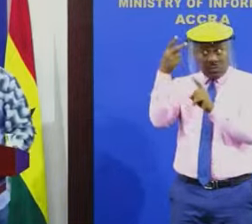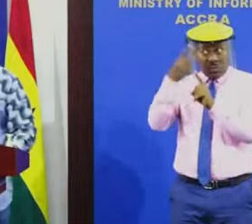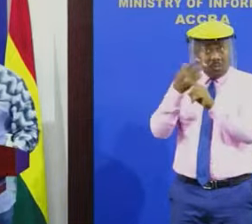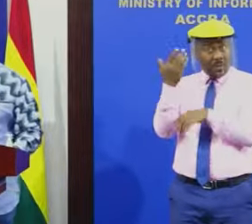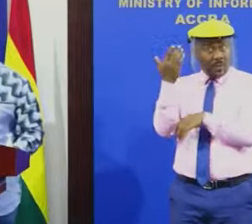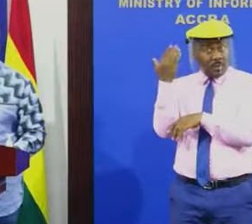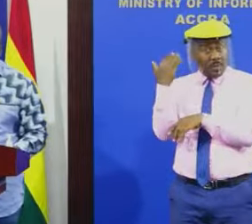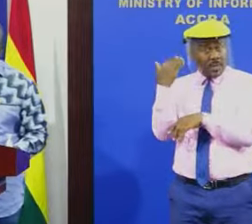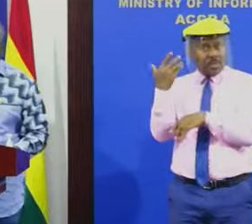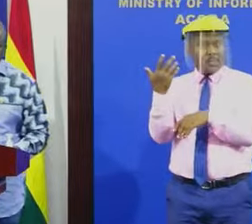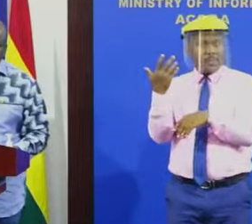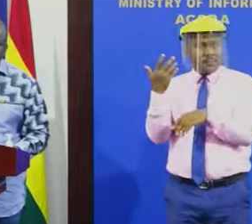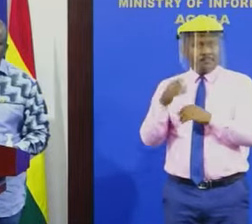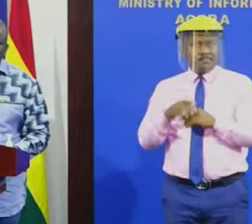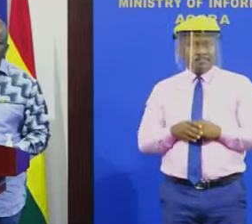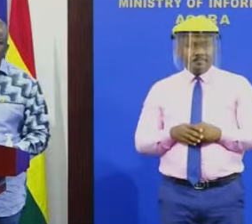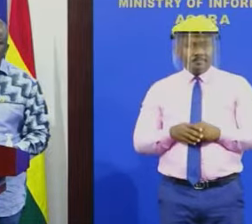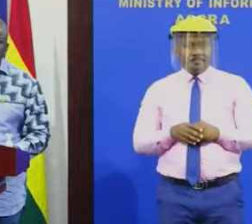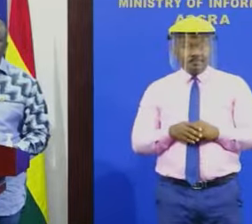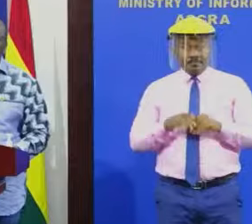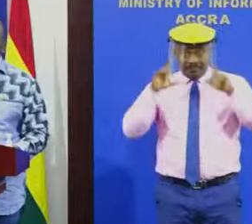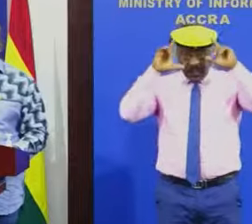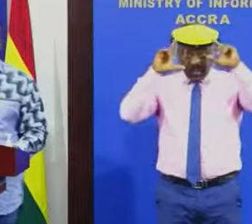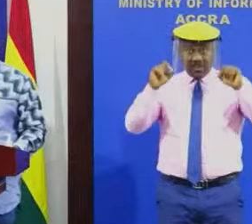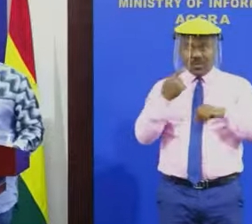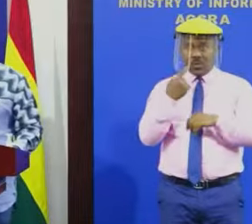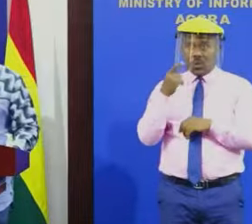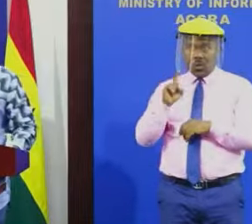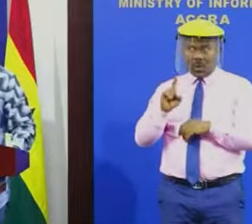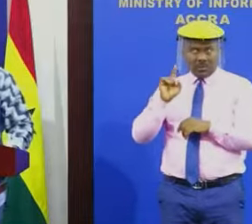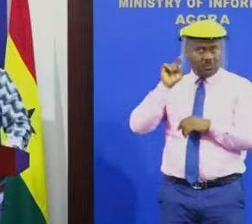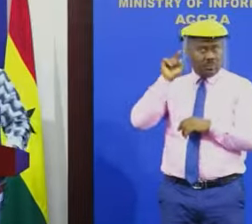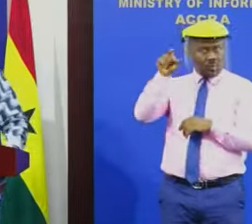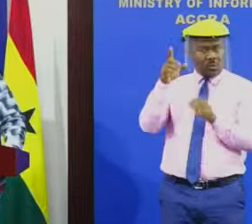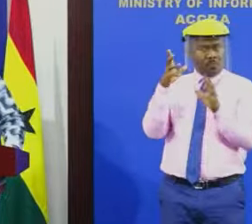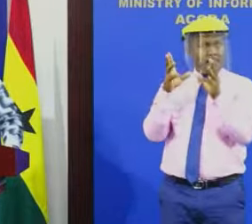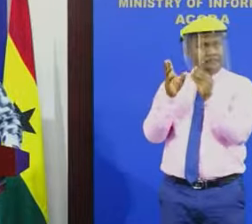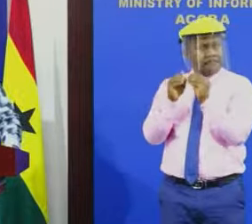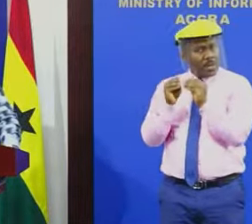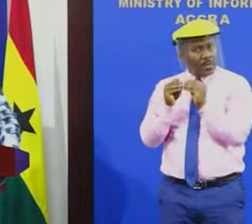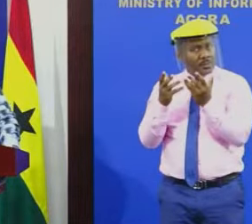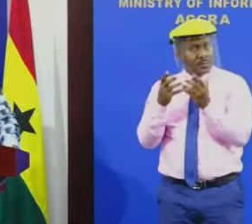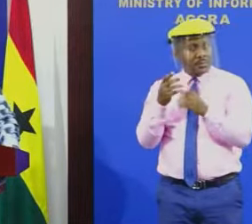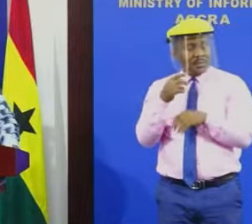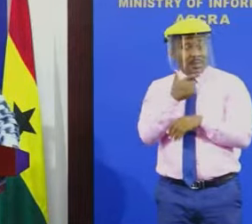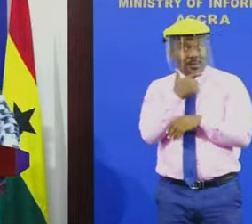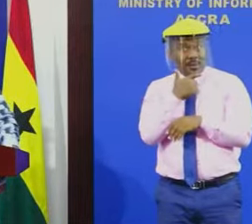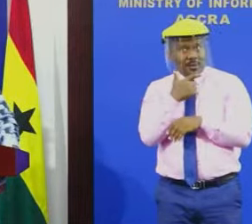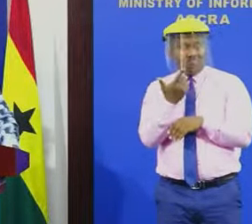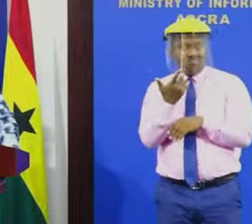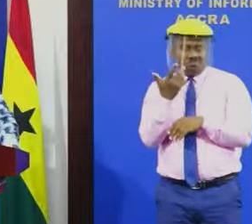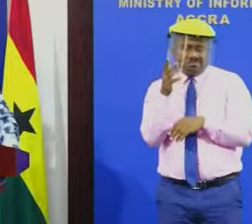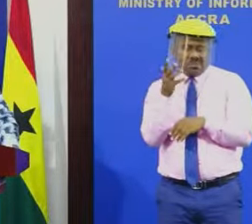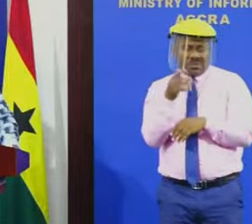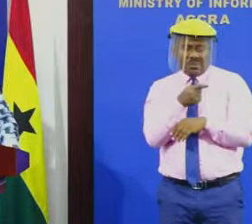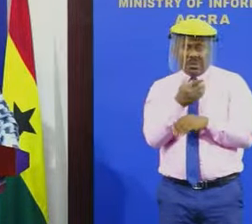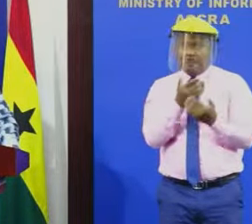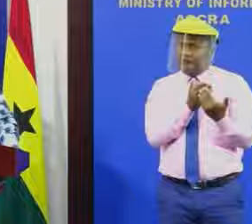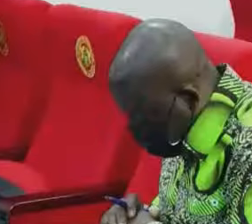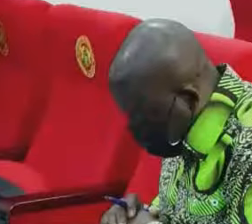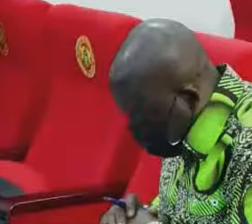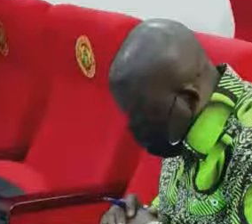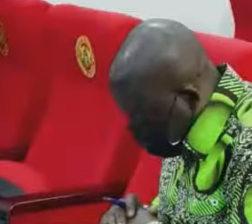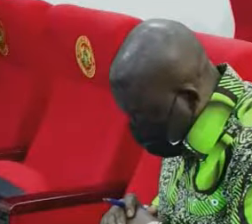behest of the President of the Republic, Nana Addo Dankwa Akufo-Addo, who had, before this meeting,